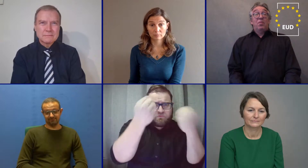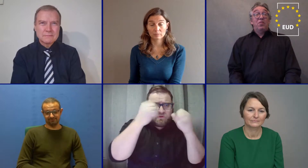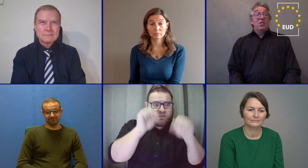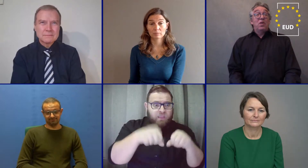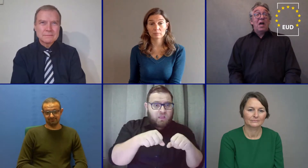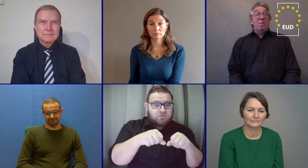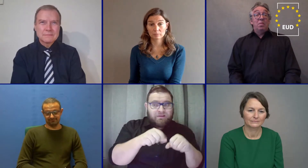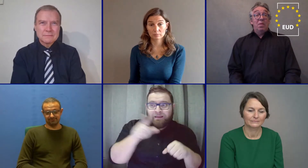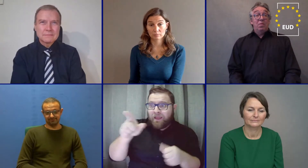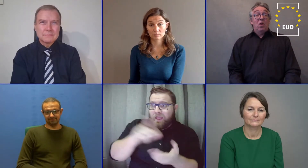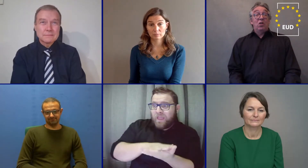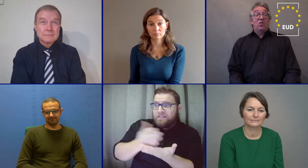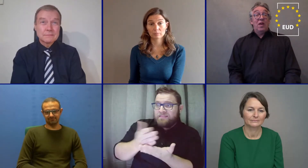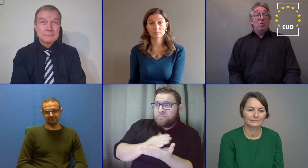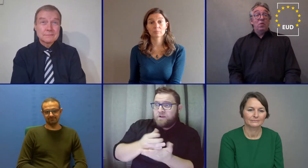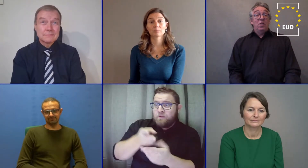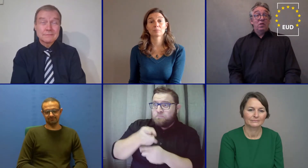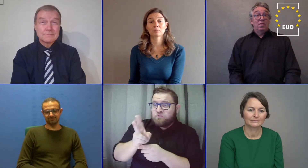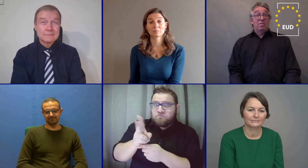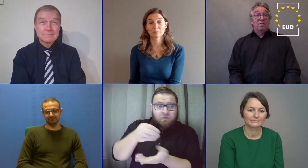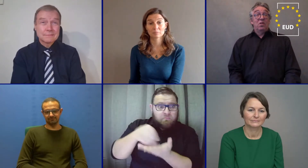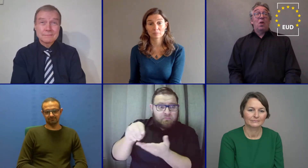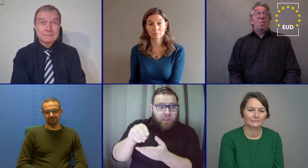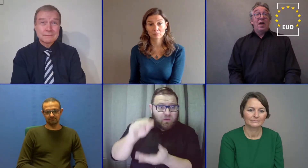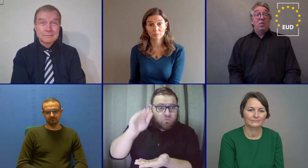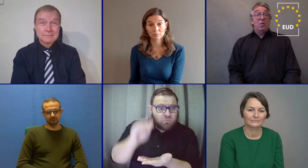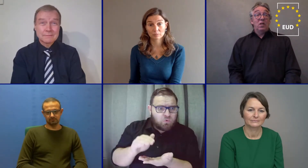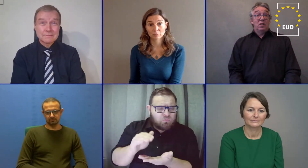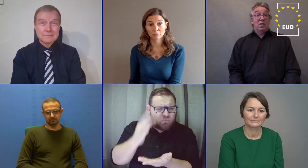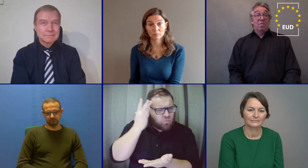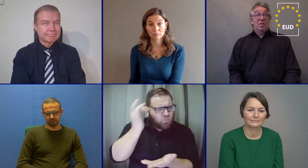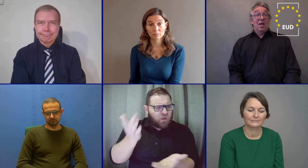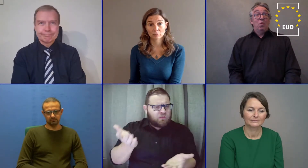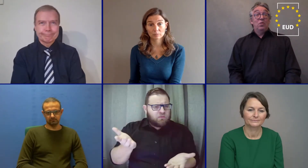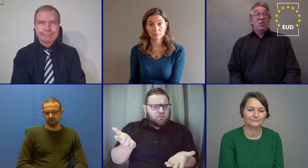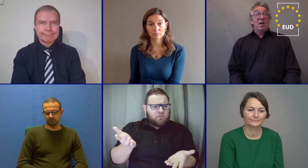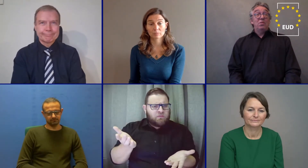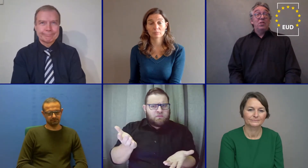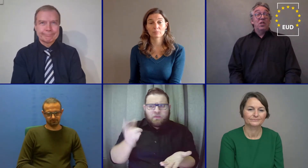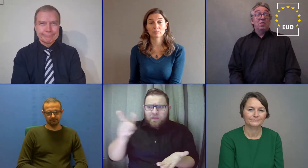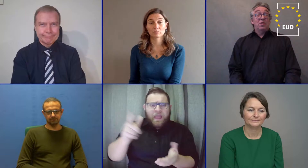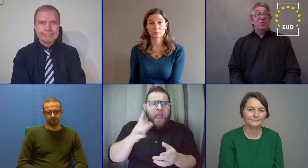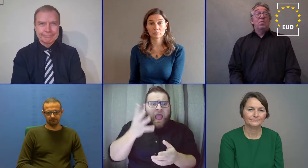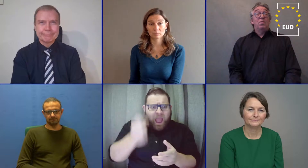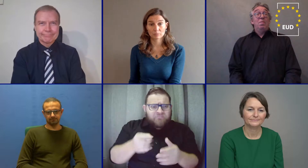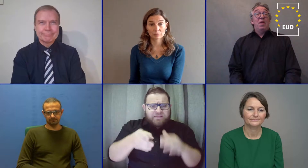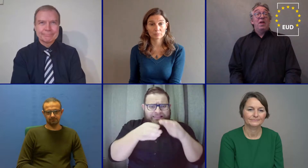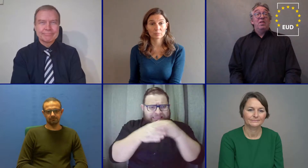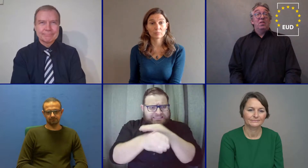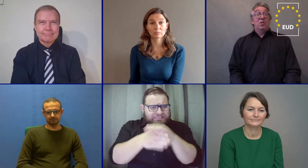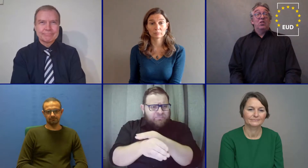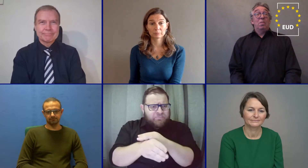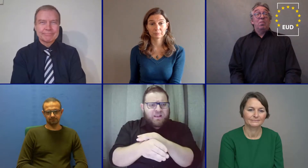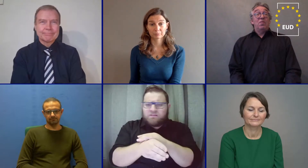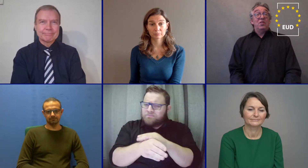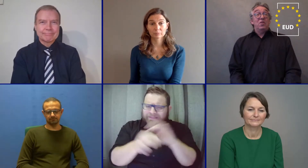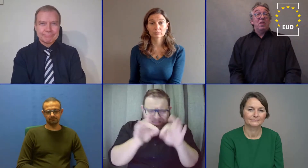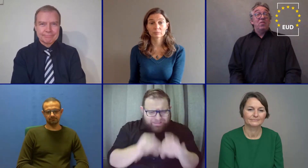Professional camera people are trained well, are paid well. And would sign language interpreters be paid on a sub-professional level? That's not